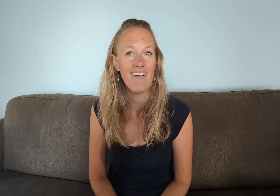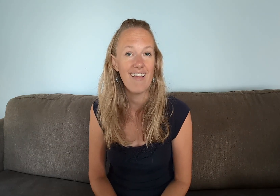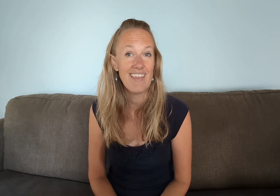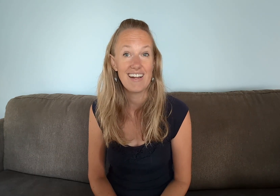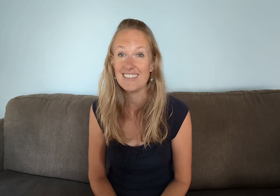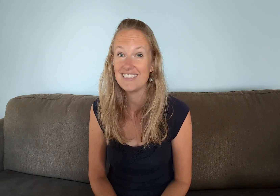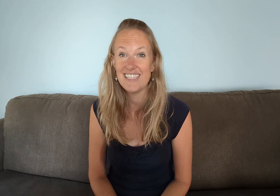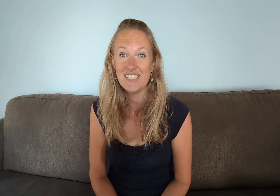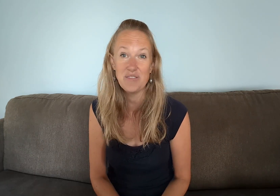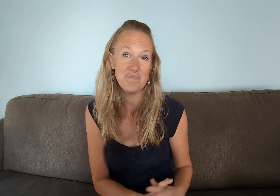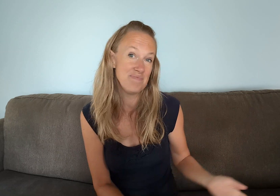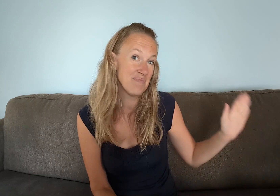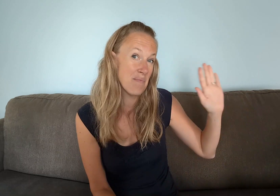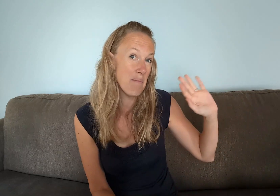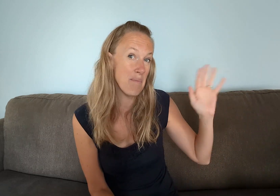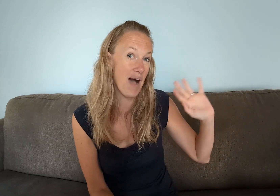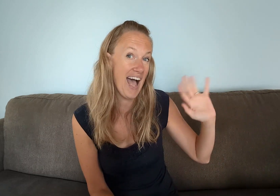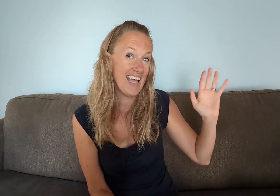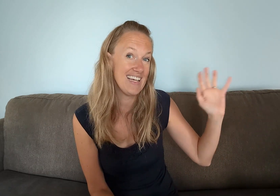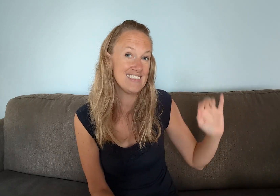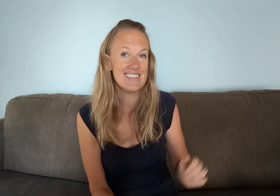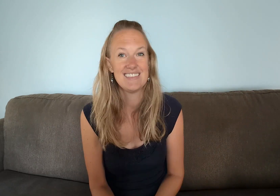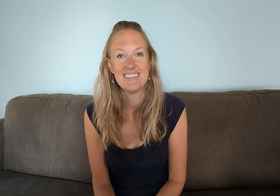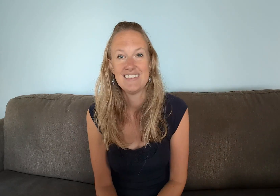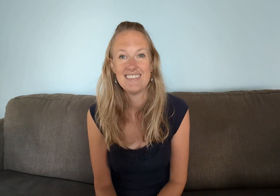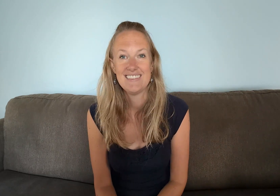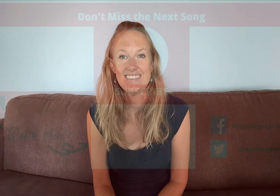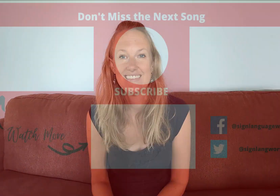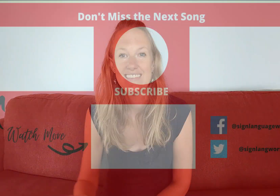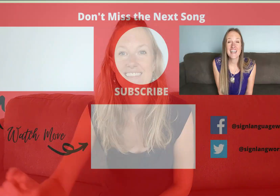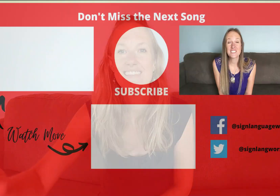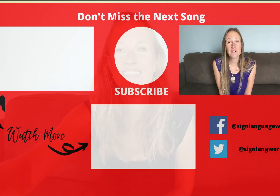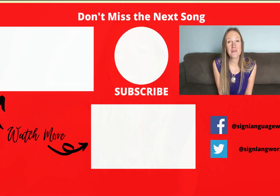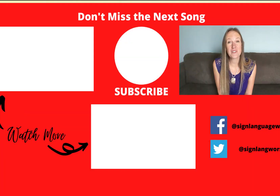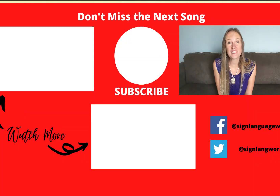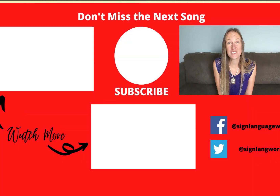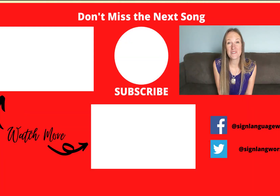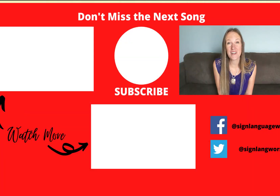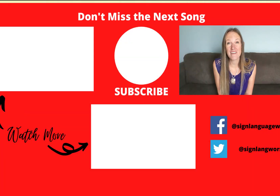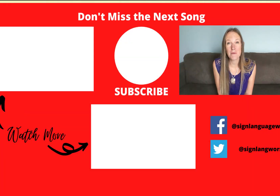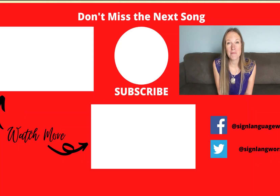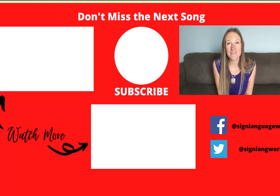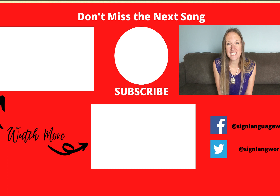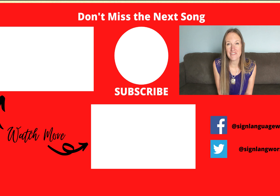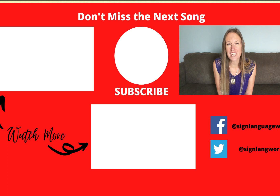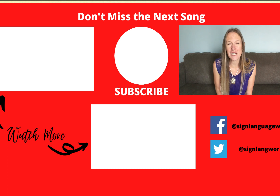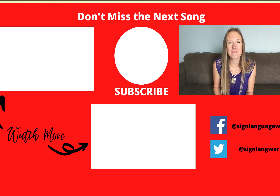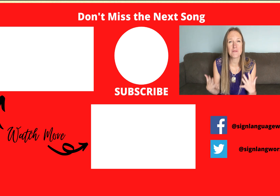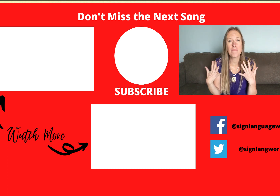well, and that I'll see you soon. Bye. I just want to encourage you, if you're having a bit of a tough time, to